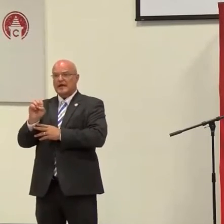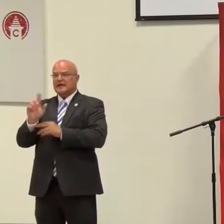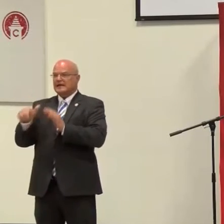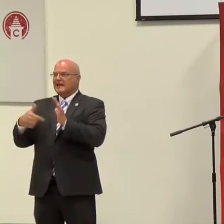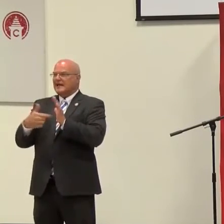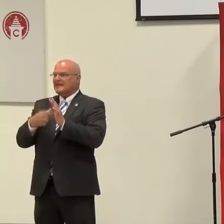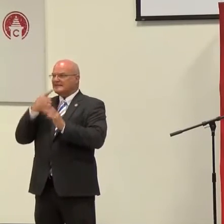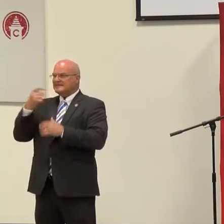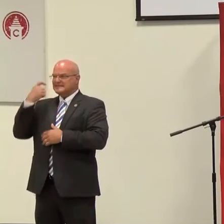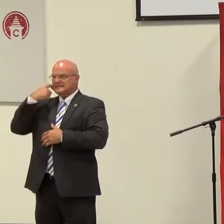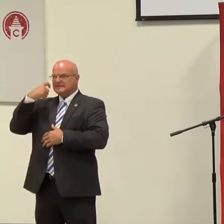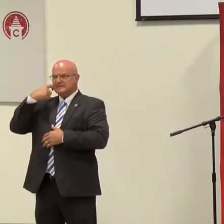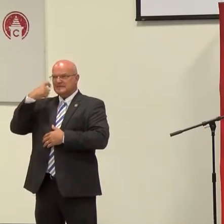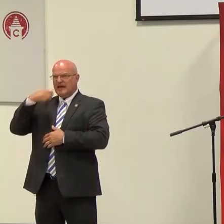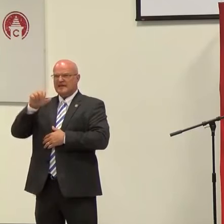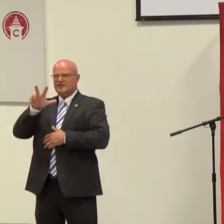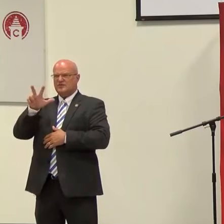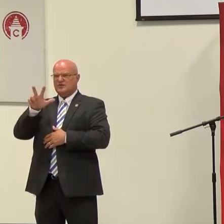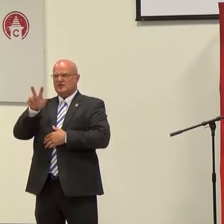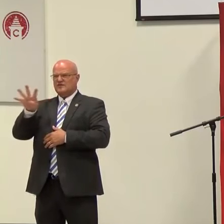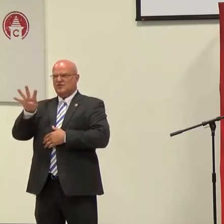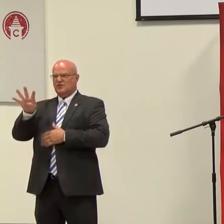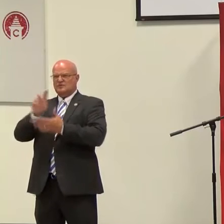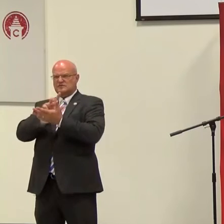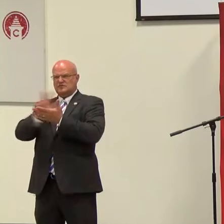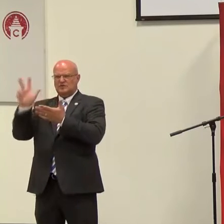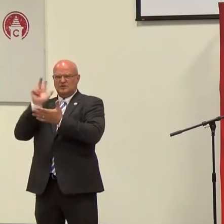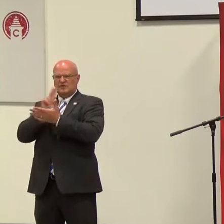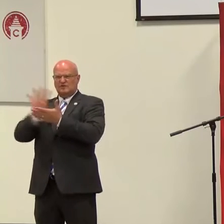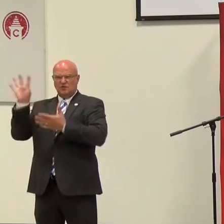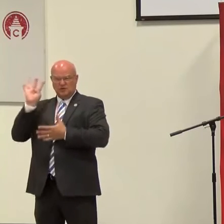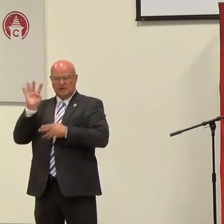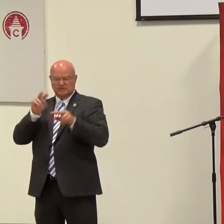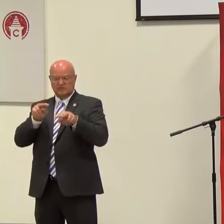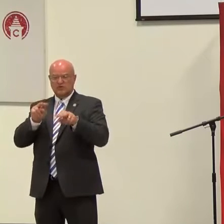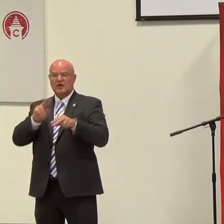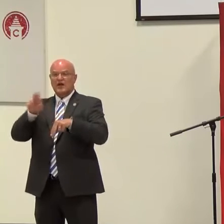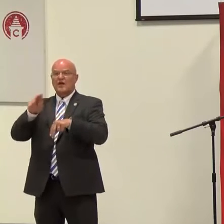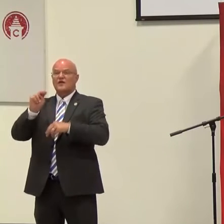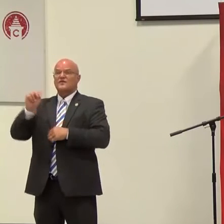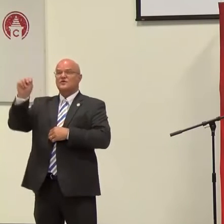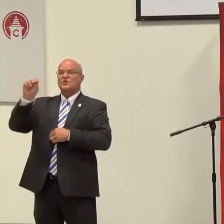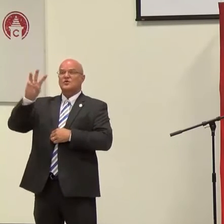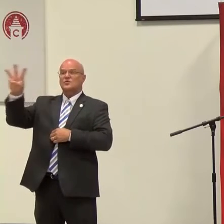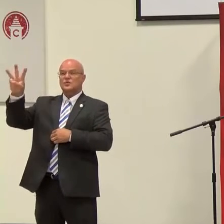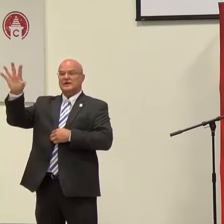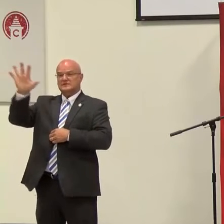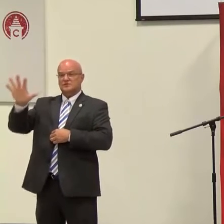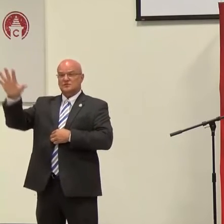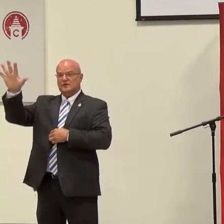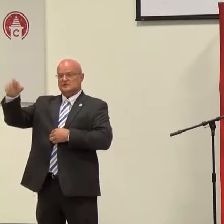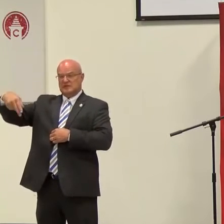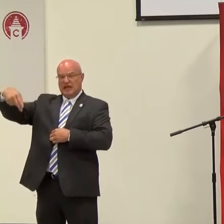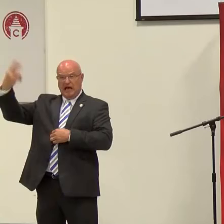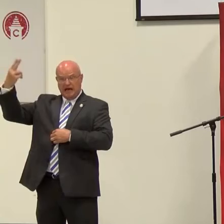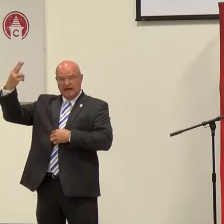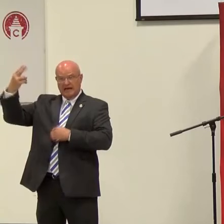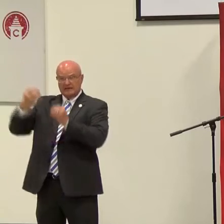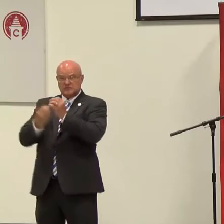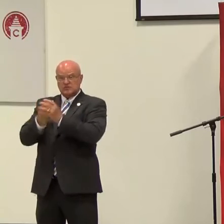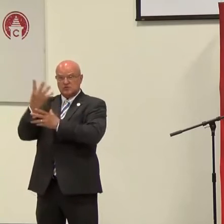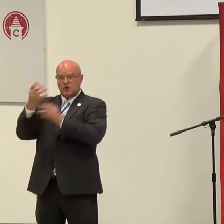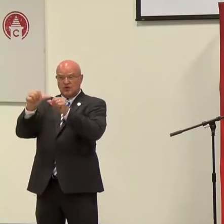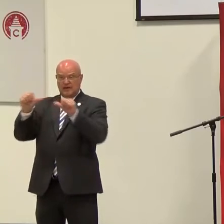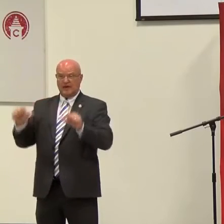in the last 3 or 4 weeks as we have looked at this, the northwest region of the state was the highest